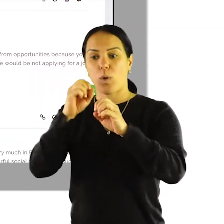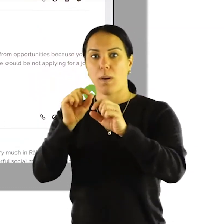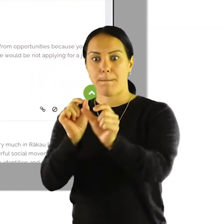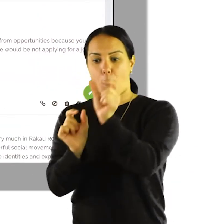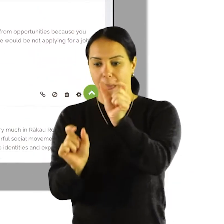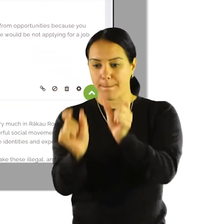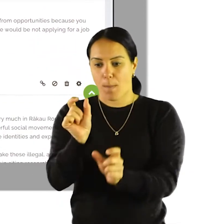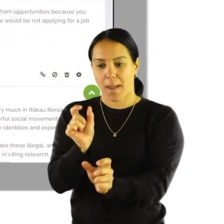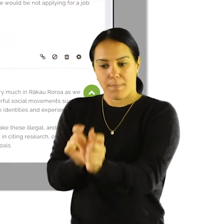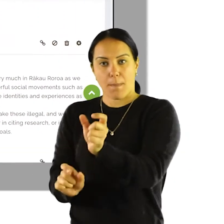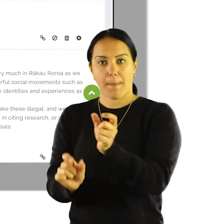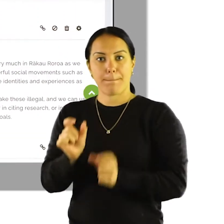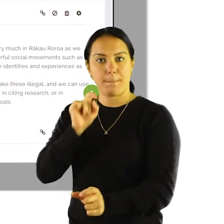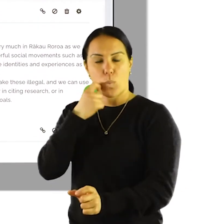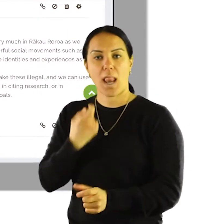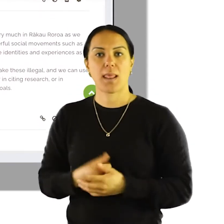glossary.